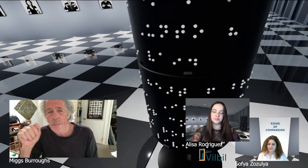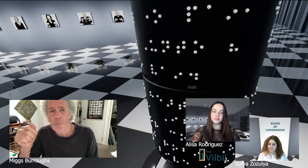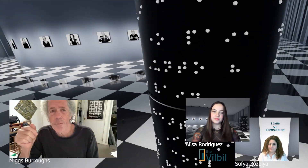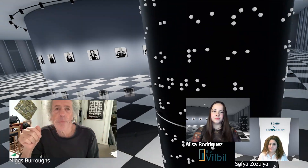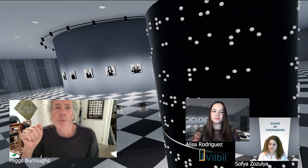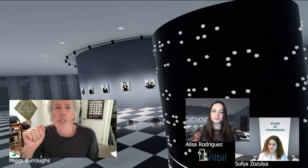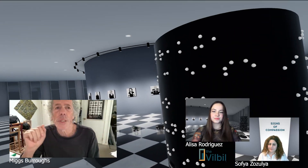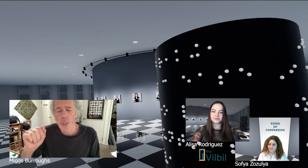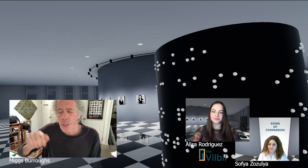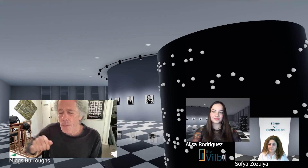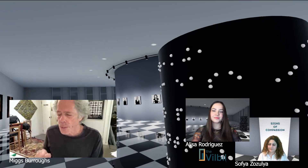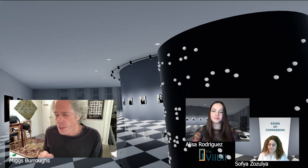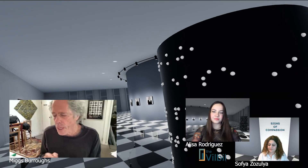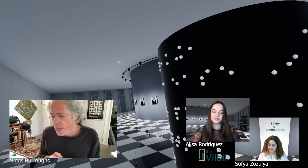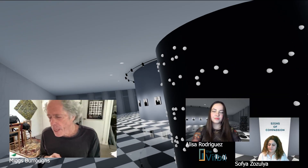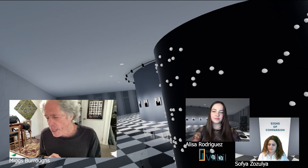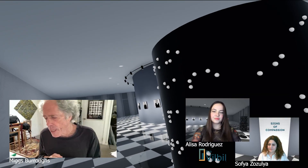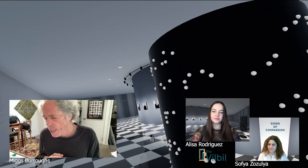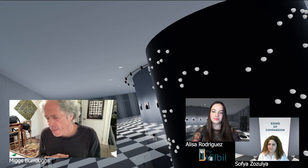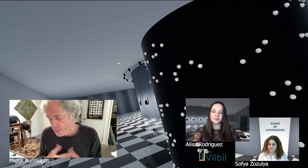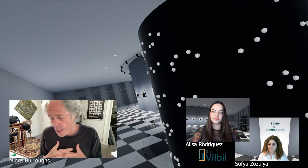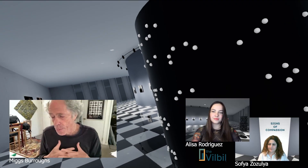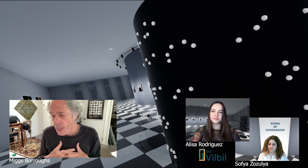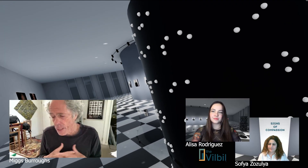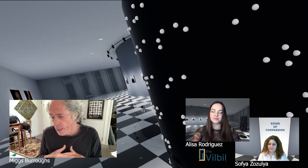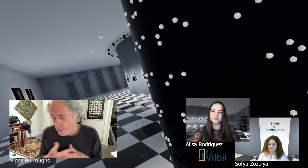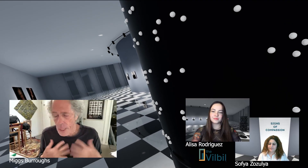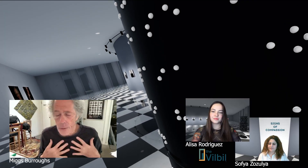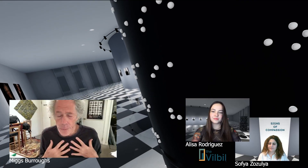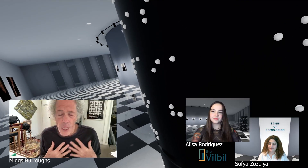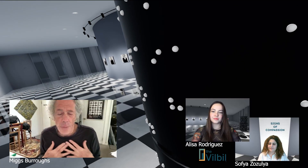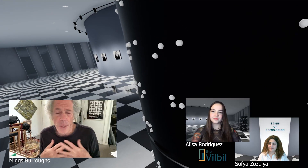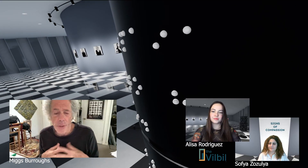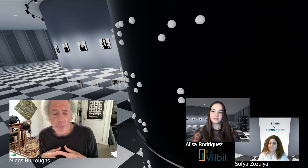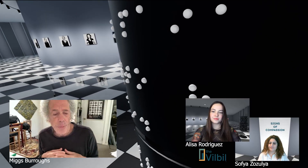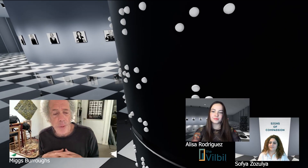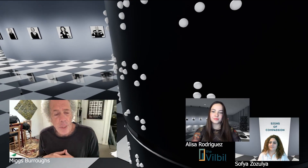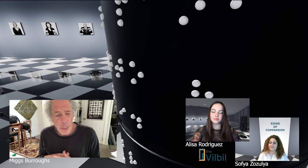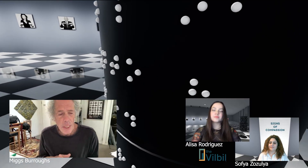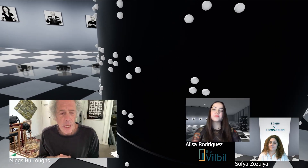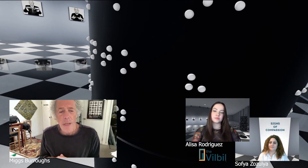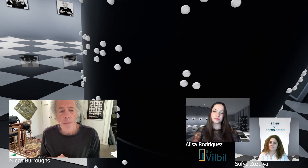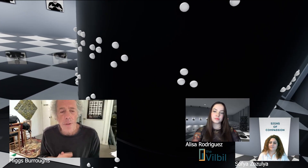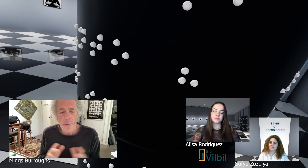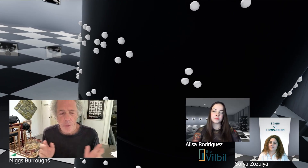I've been to exhibits of not only mine, but other people. And I've heard